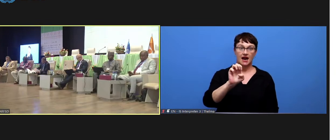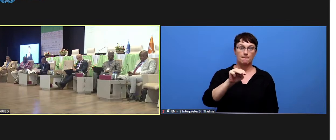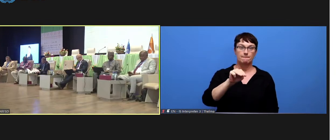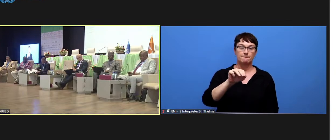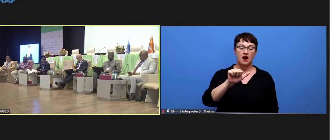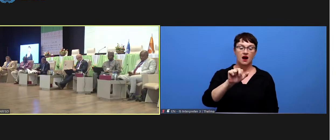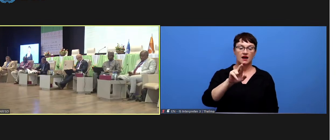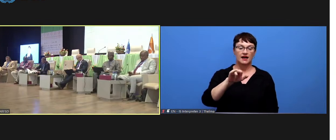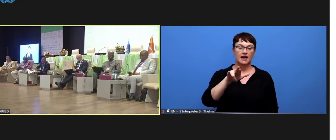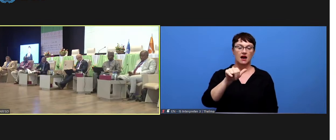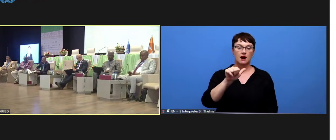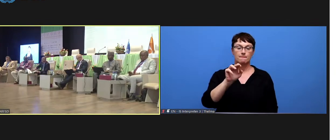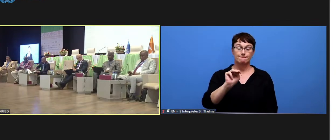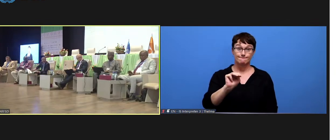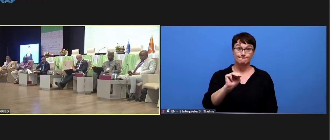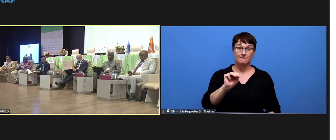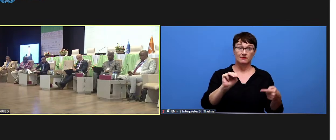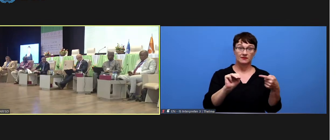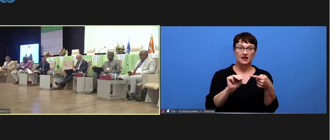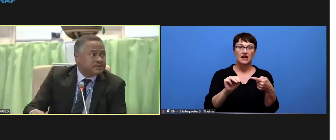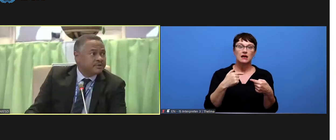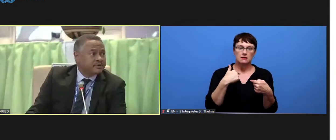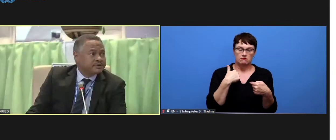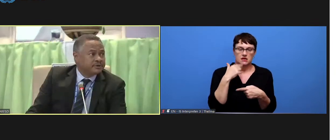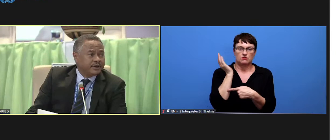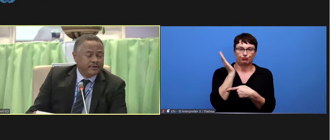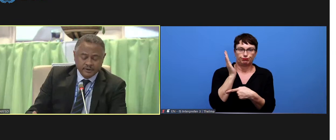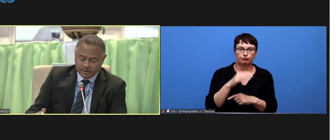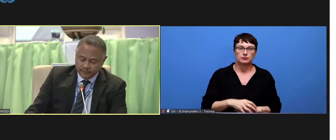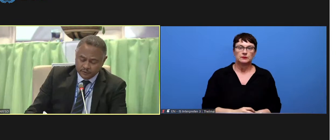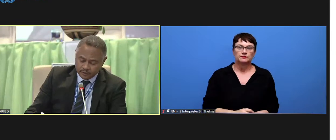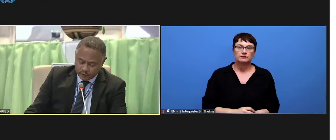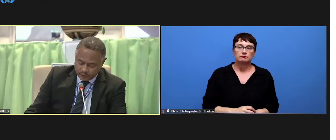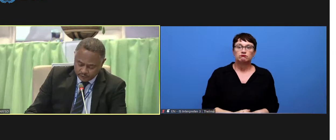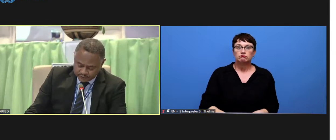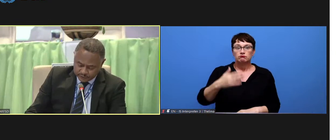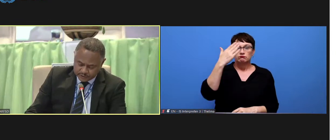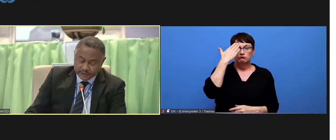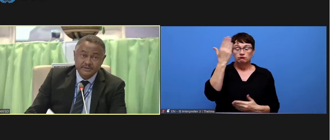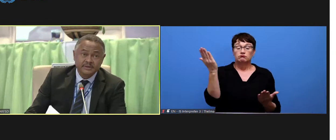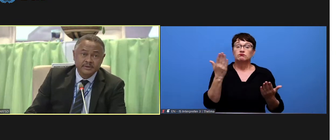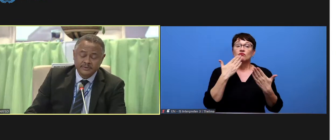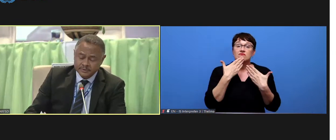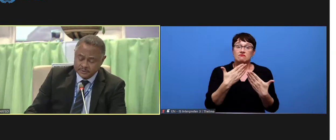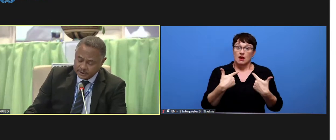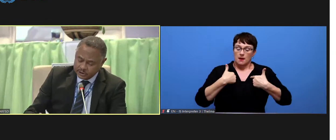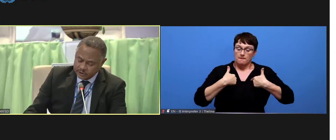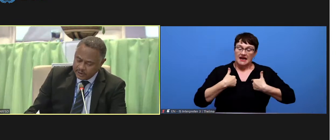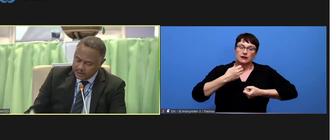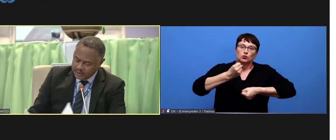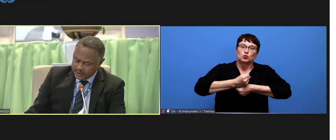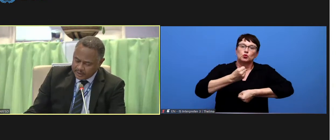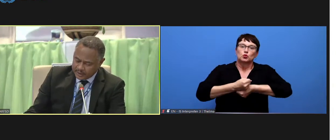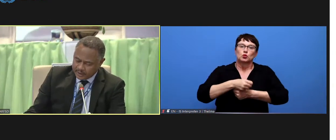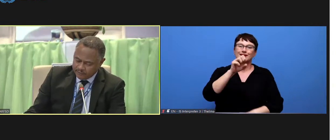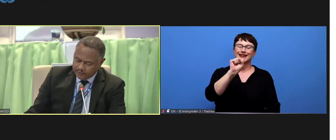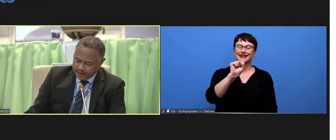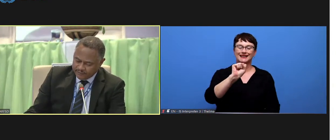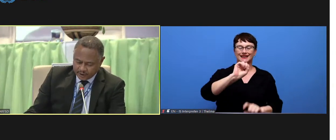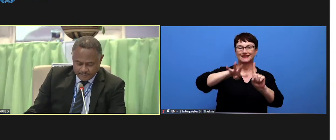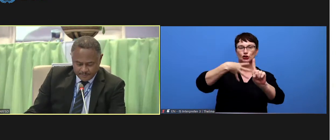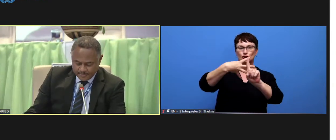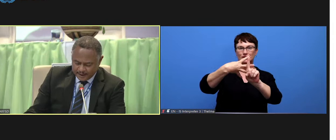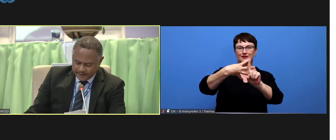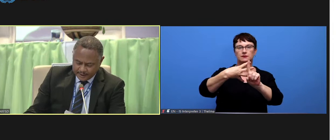I moderated the session. My name is Amjad Abbashar. I'm the Regional Director for UN Office for Disaster Risk Reduction